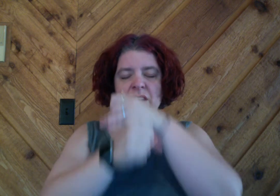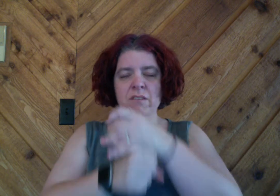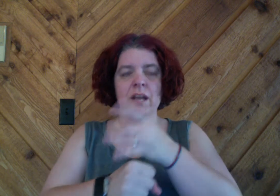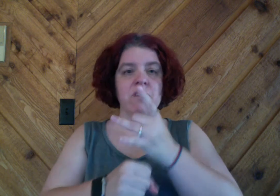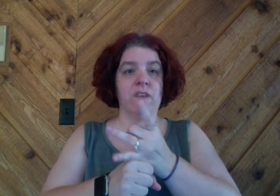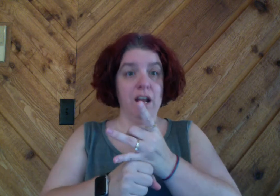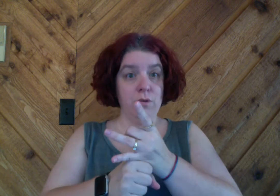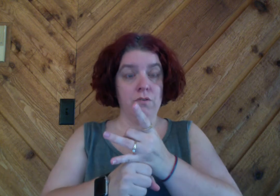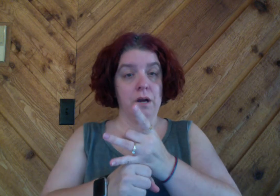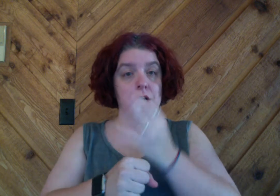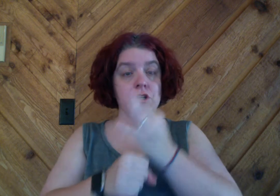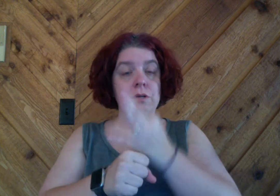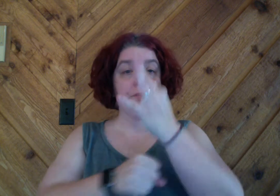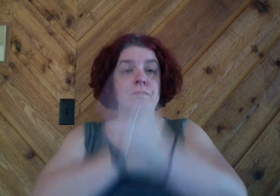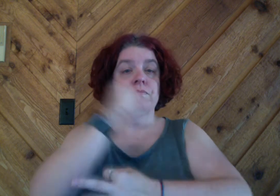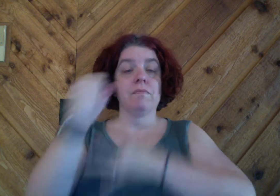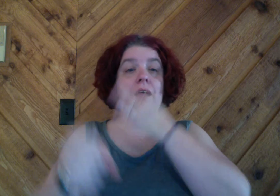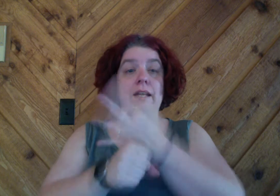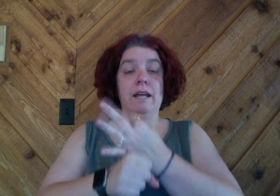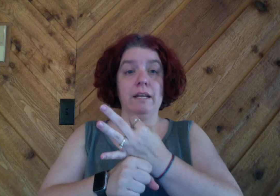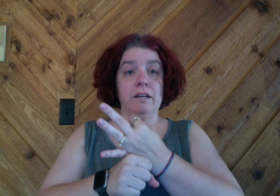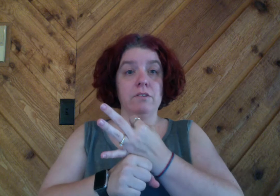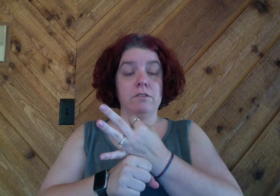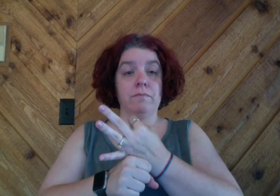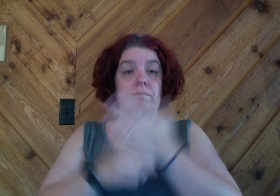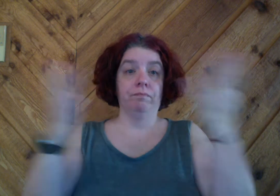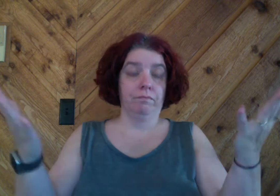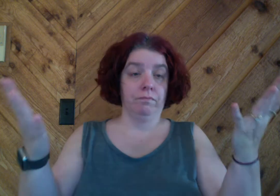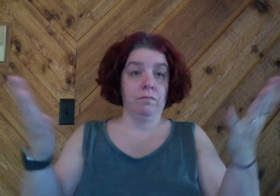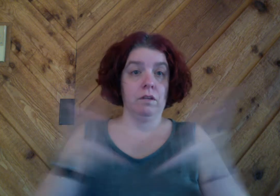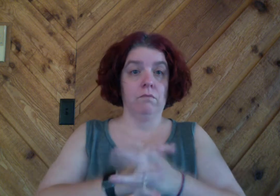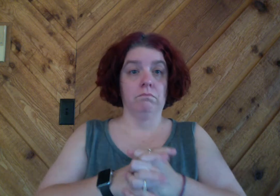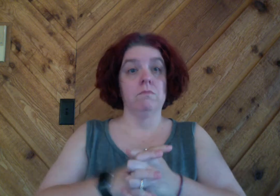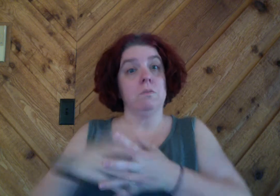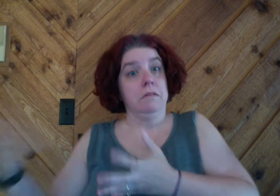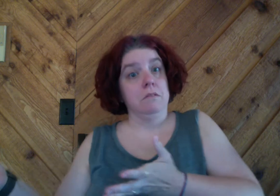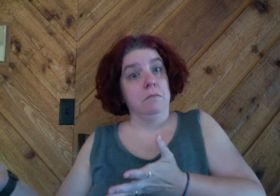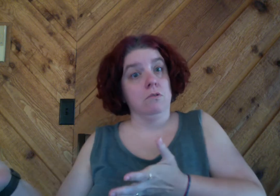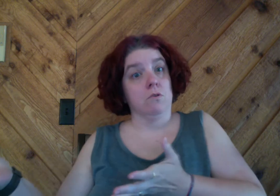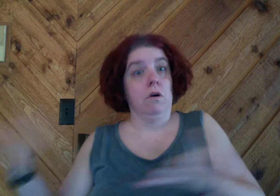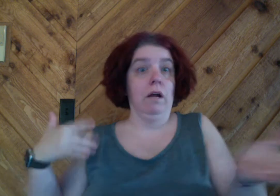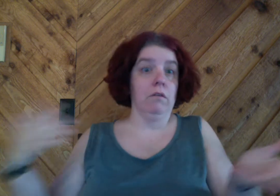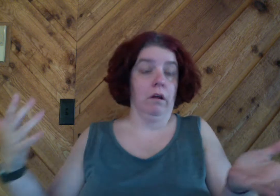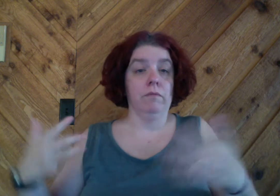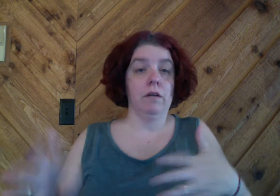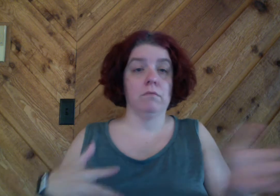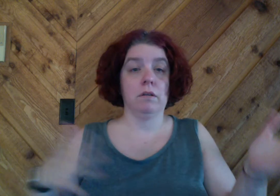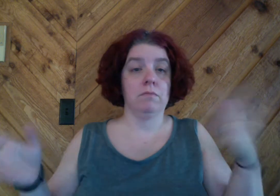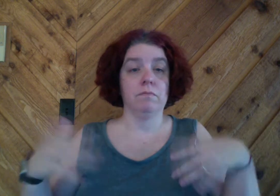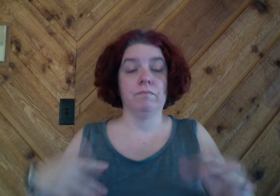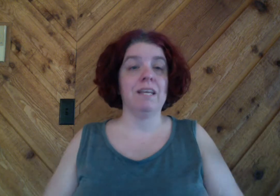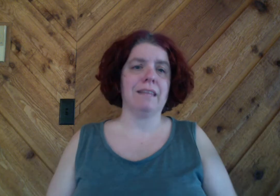you graduate from college. And in 9 years, yeah, Samantha's in middle school. I don't know. It's late. I don't